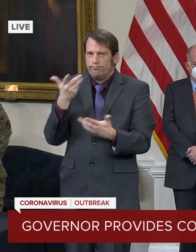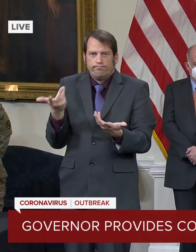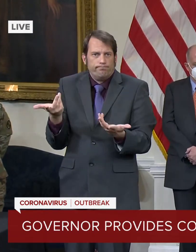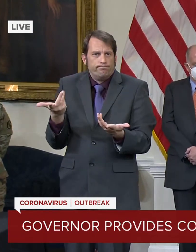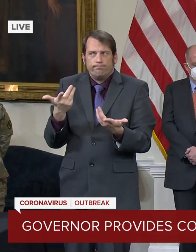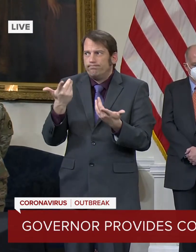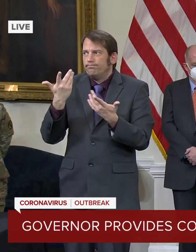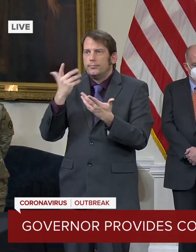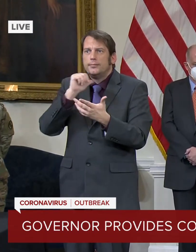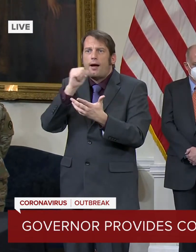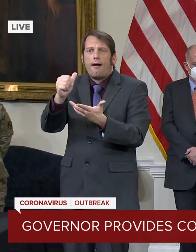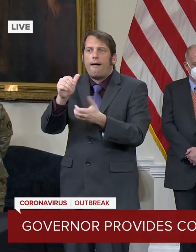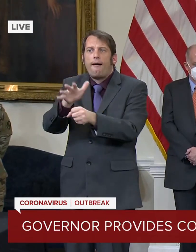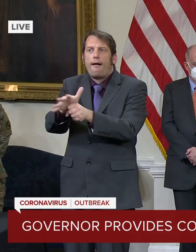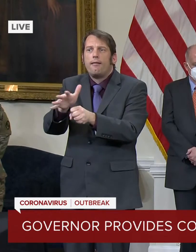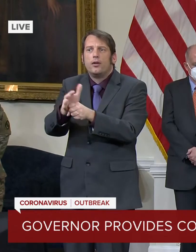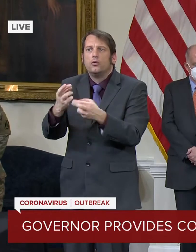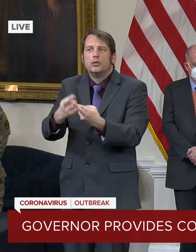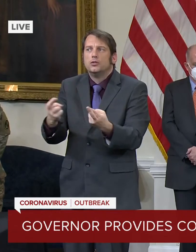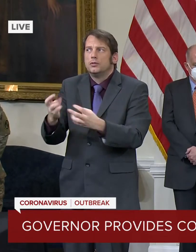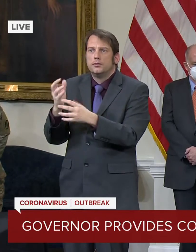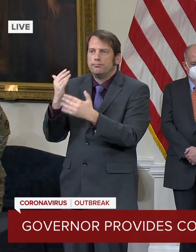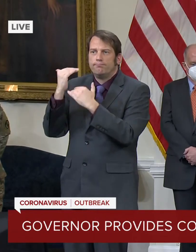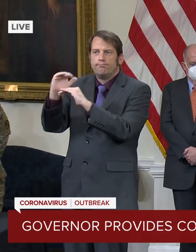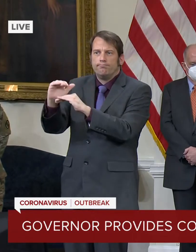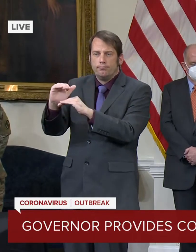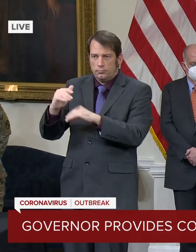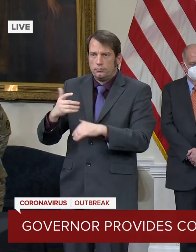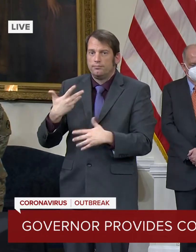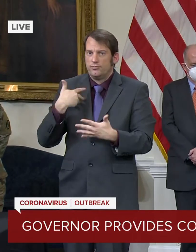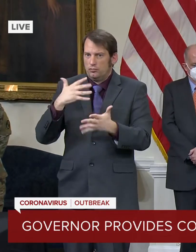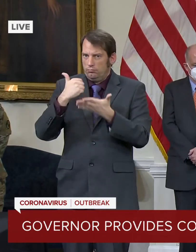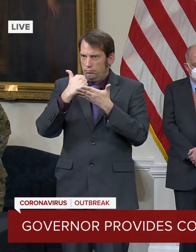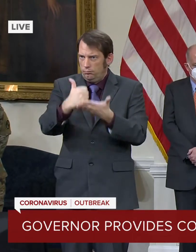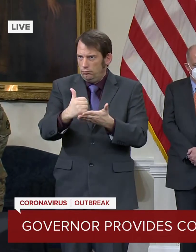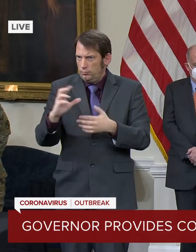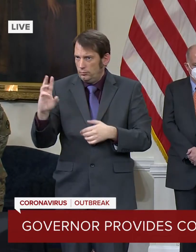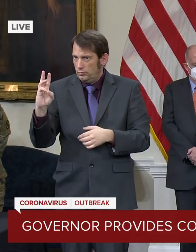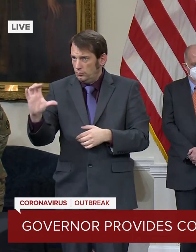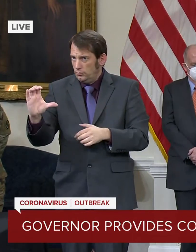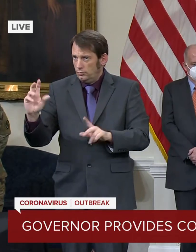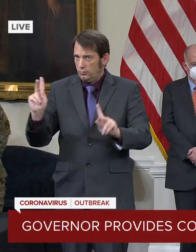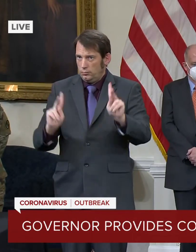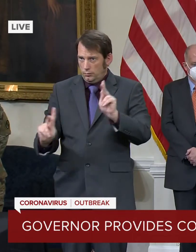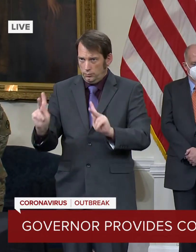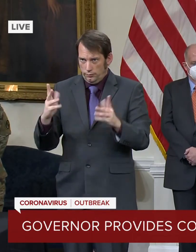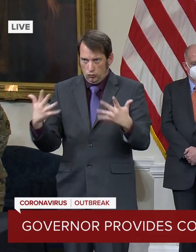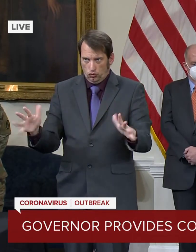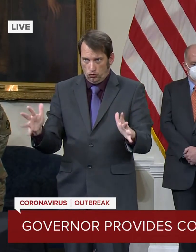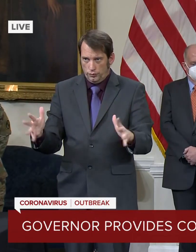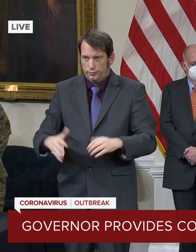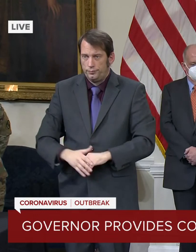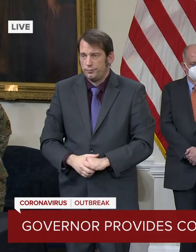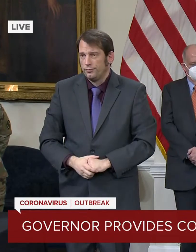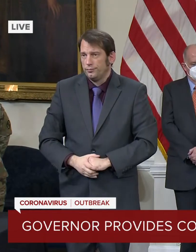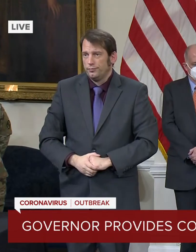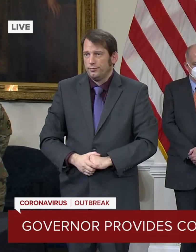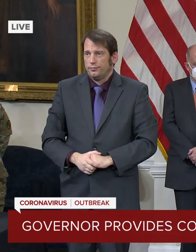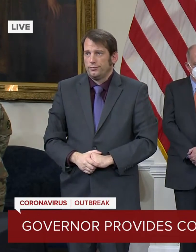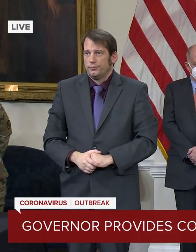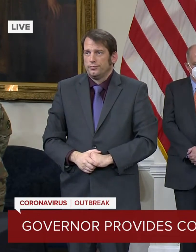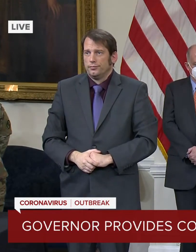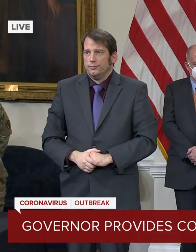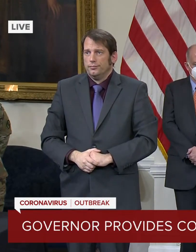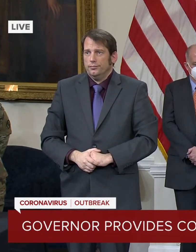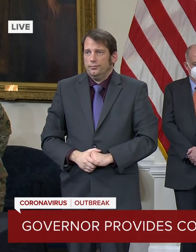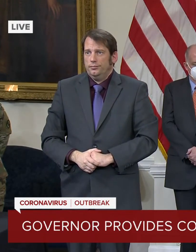600 people have been helped. As of this morning, as Governor Hogan mentioned, there are 1,272 COVID-19 patients in